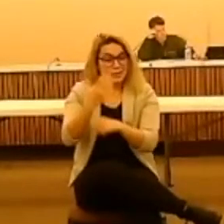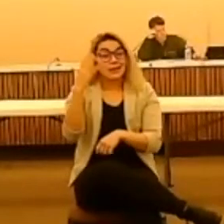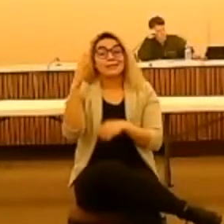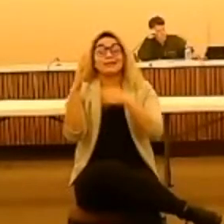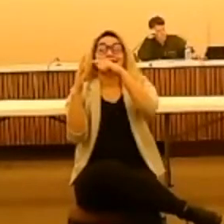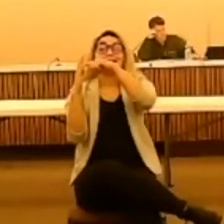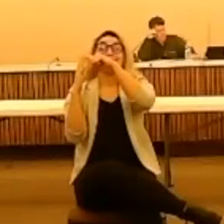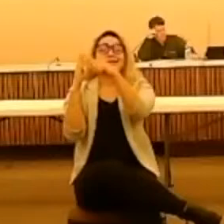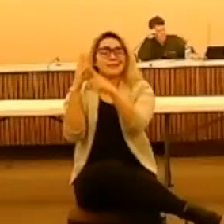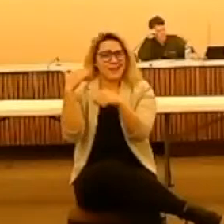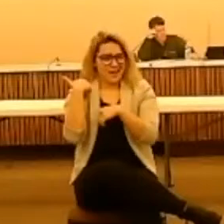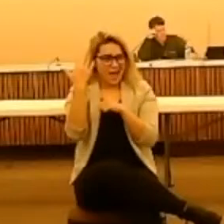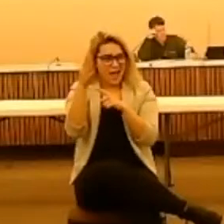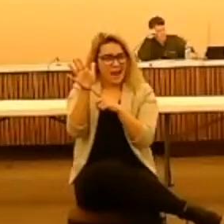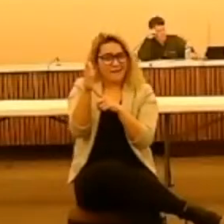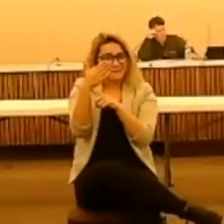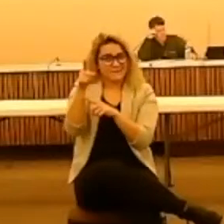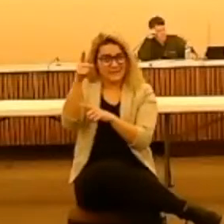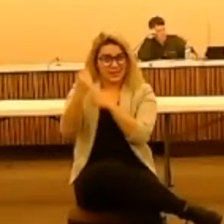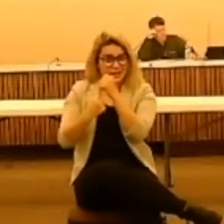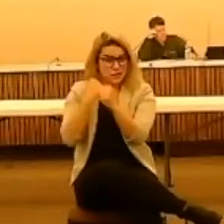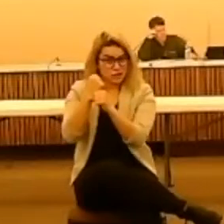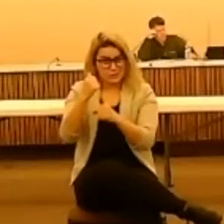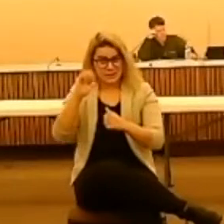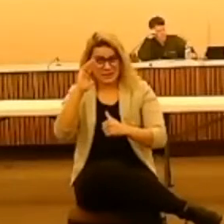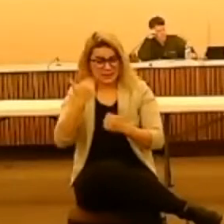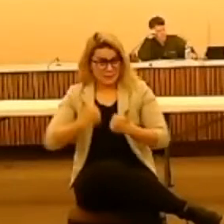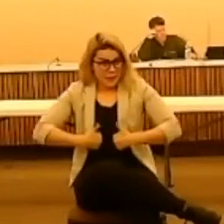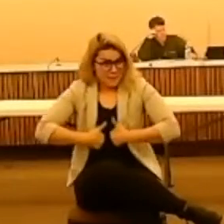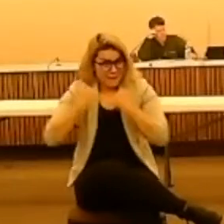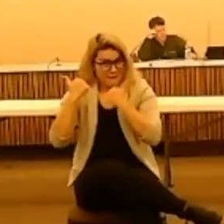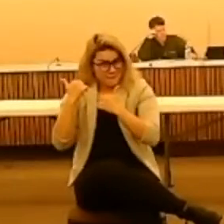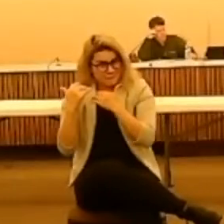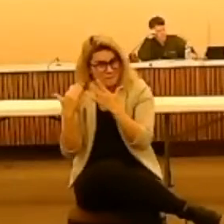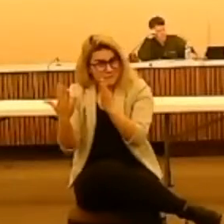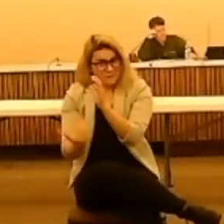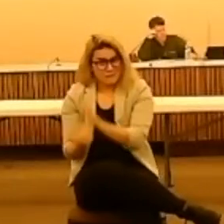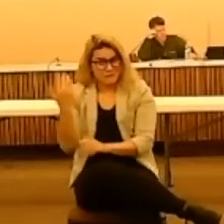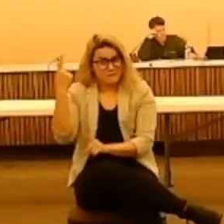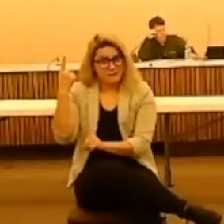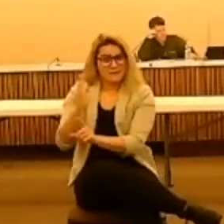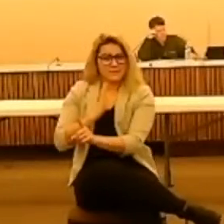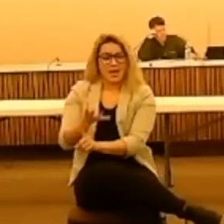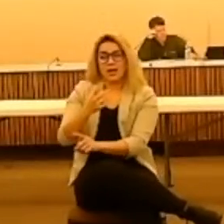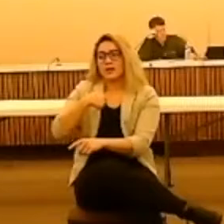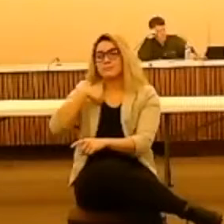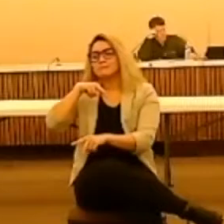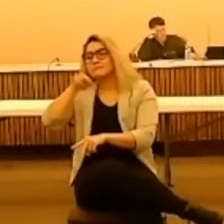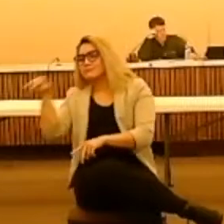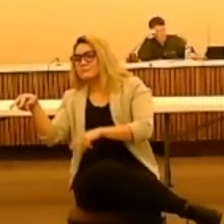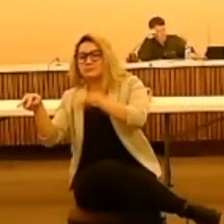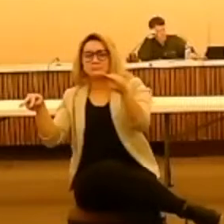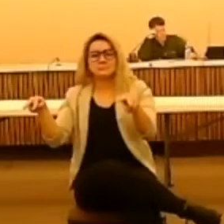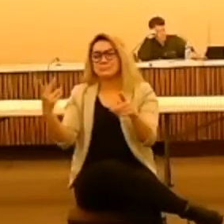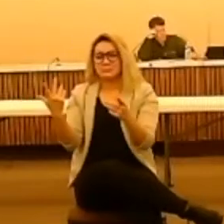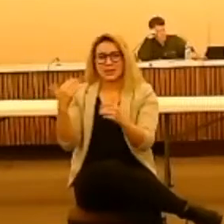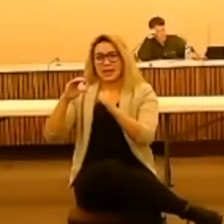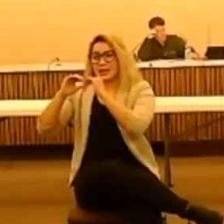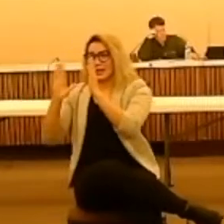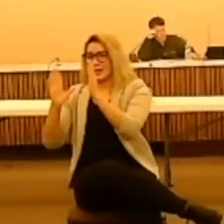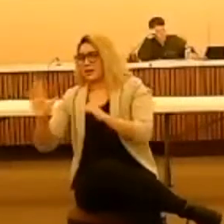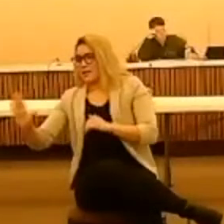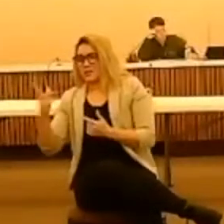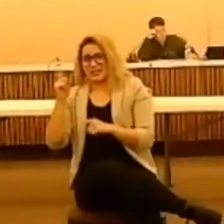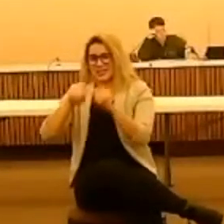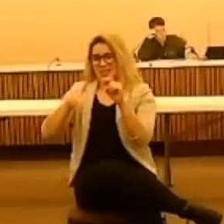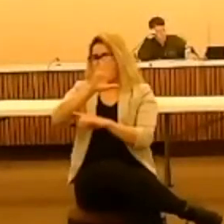year. I did extensive looking around the tree and then the neighbor's yard. I don't see how it could even reach their house. It's very good